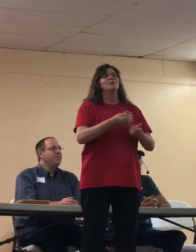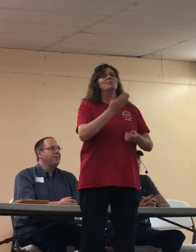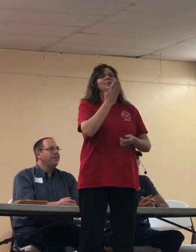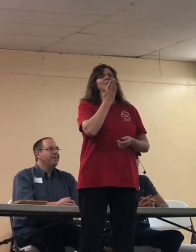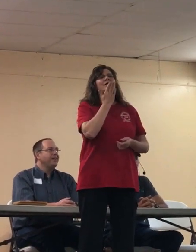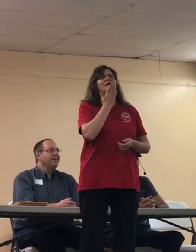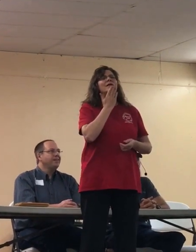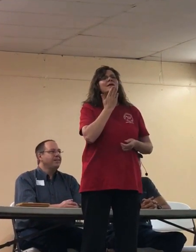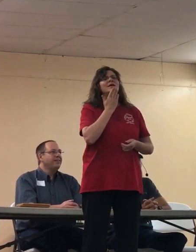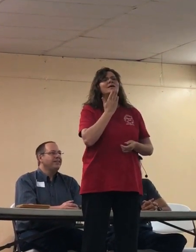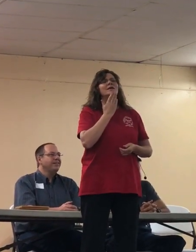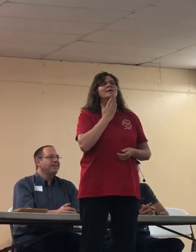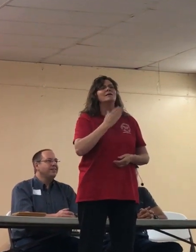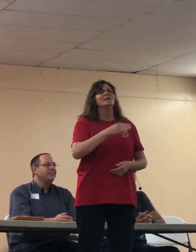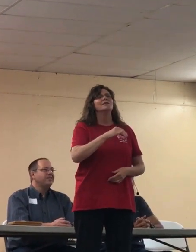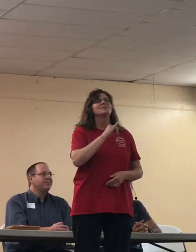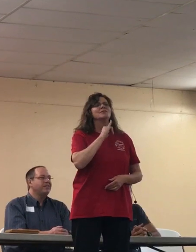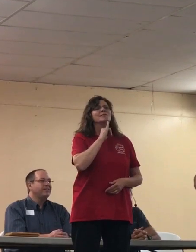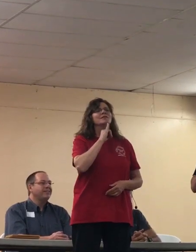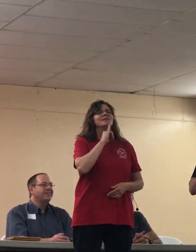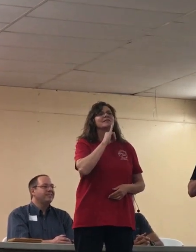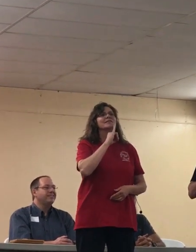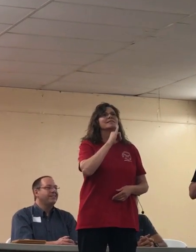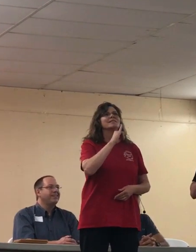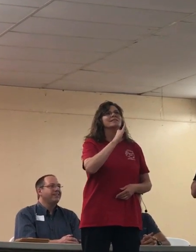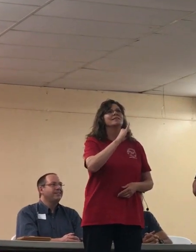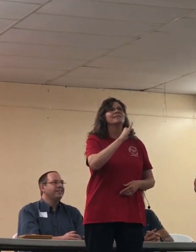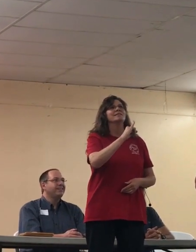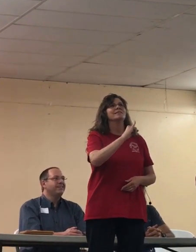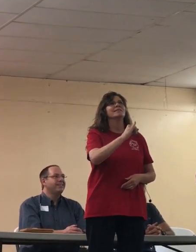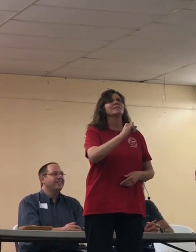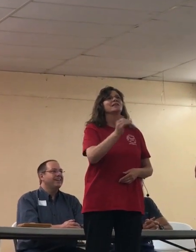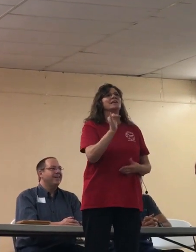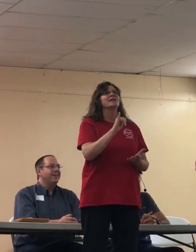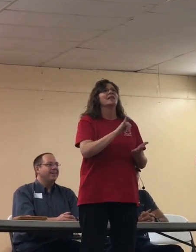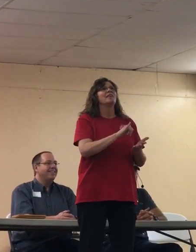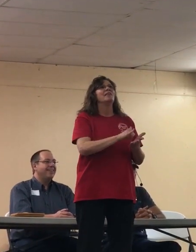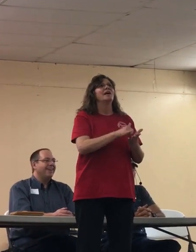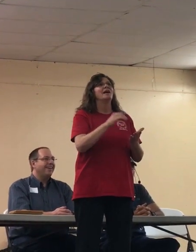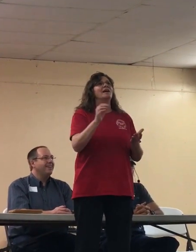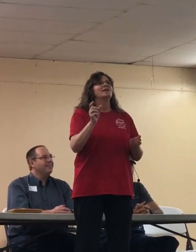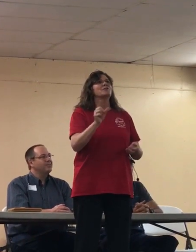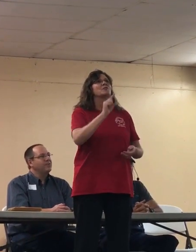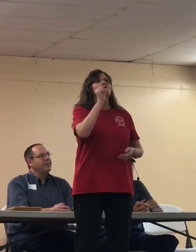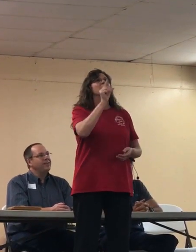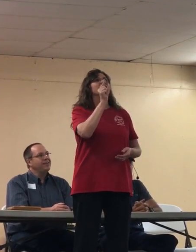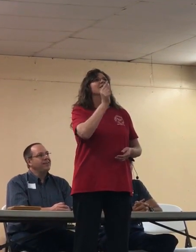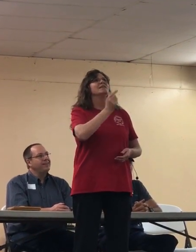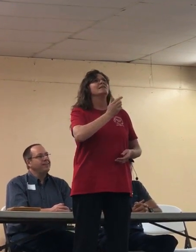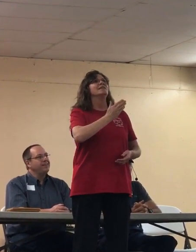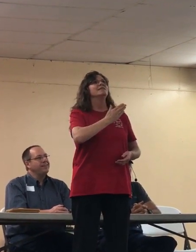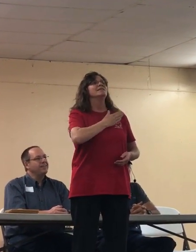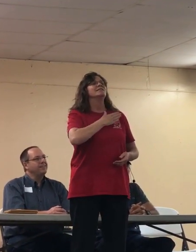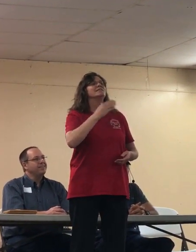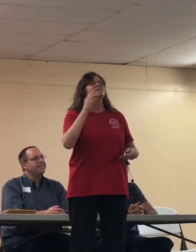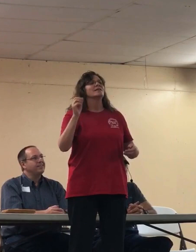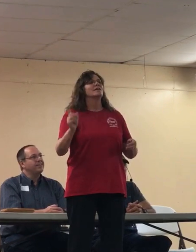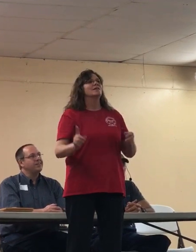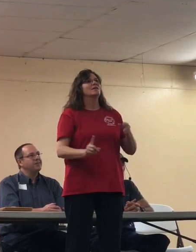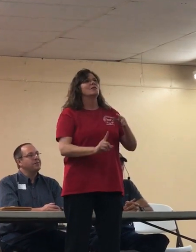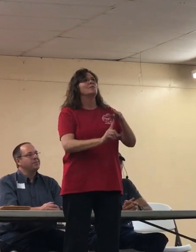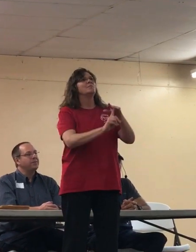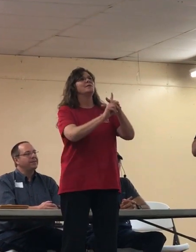How precious did that grace